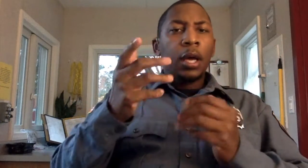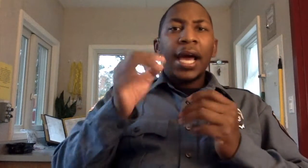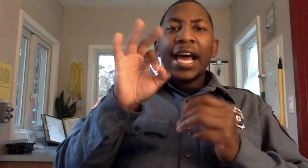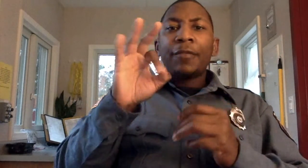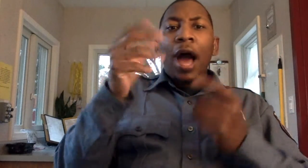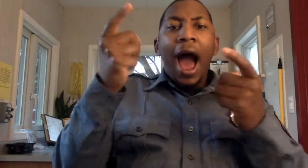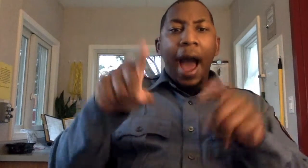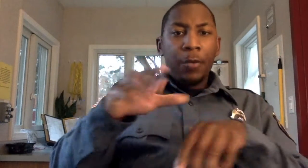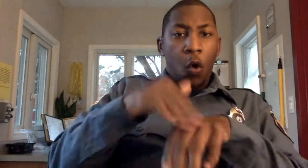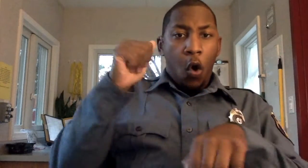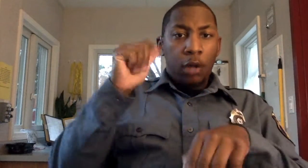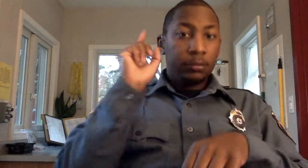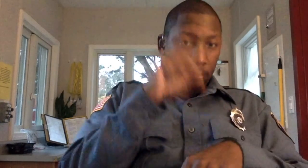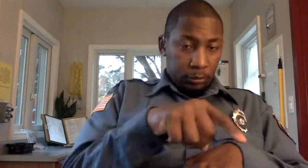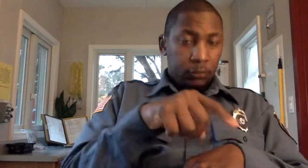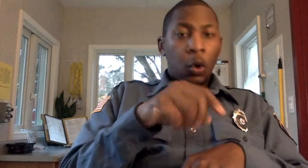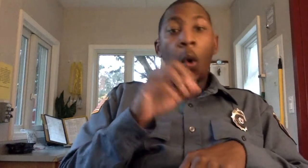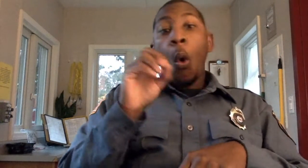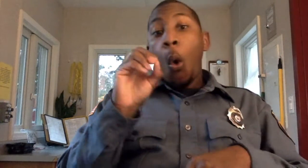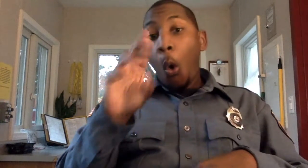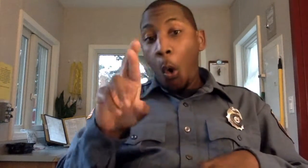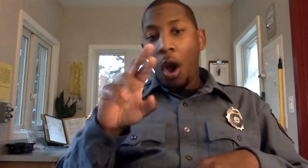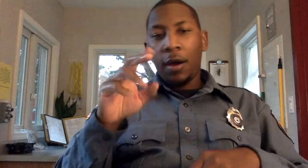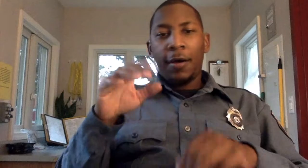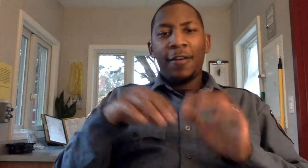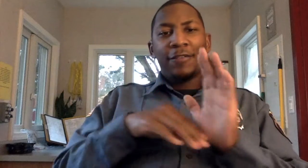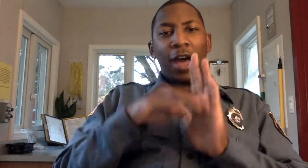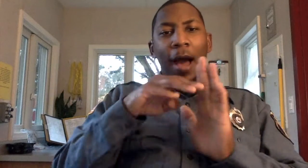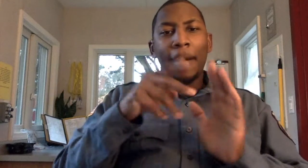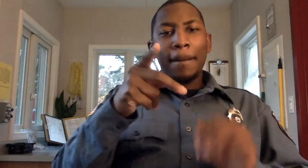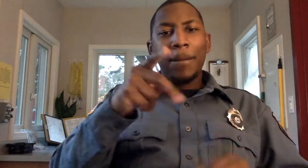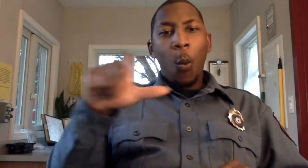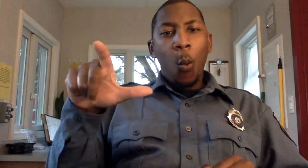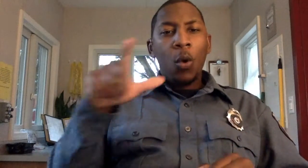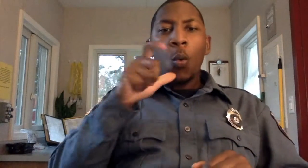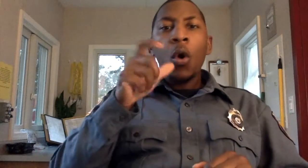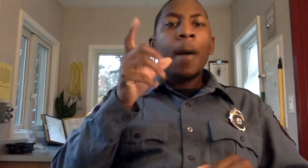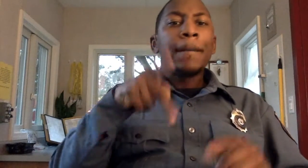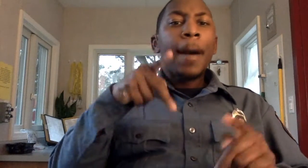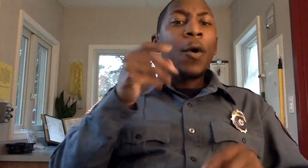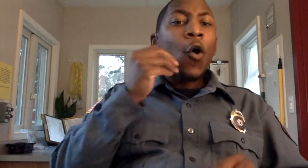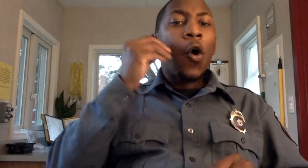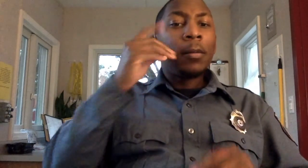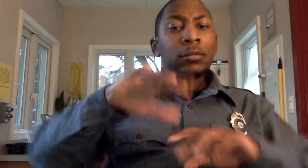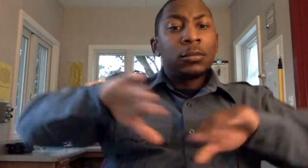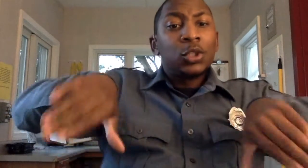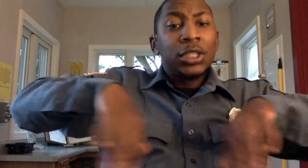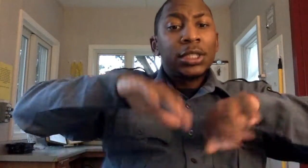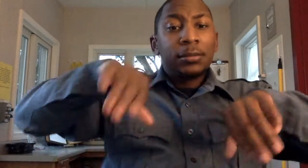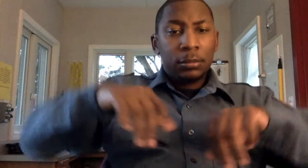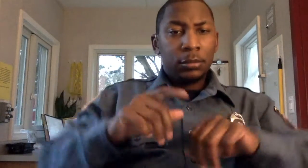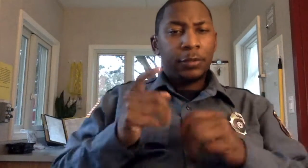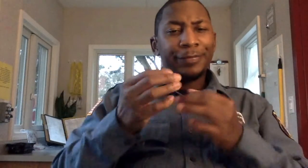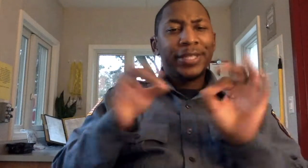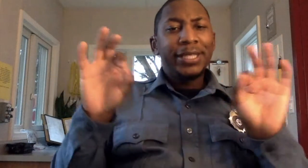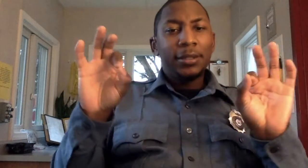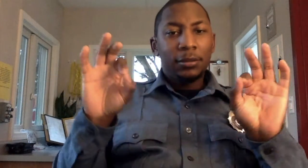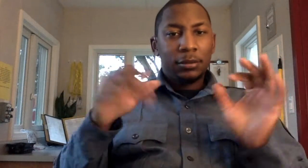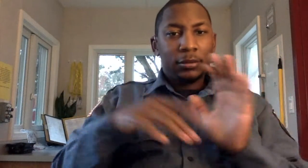And we have to fill it up because if something happens, we get a call or whatever, or maybe there's a person's home and they want their